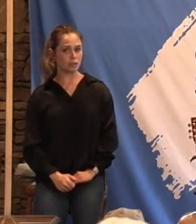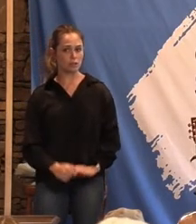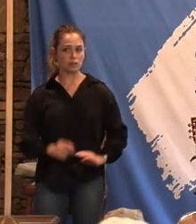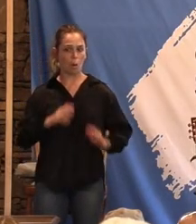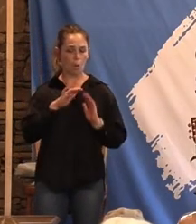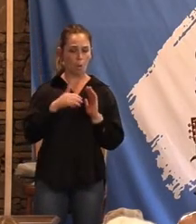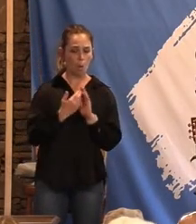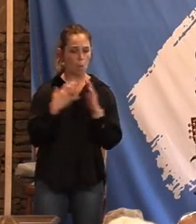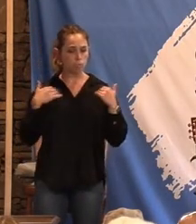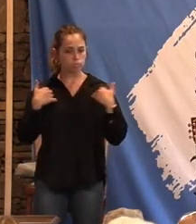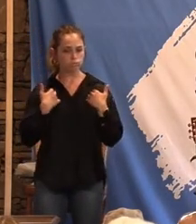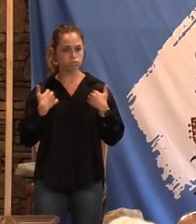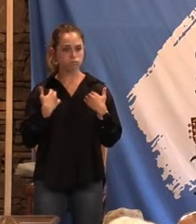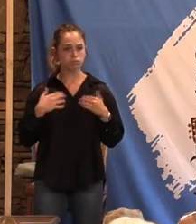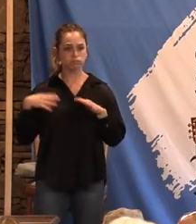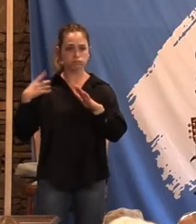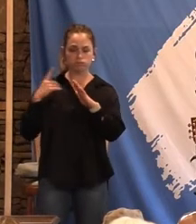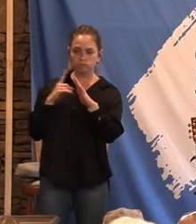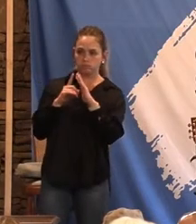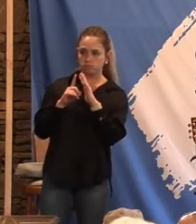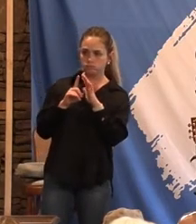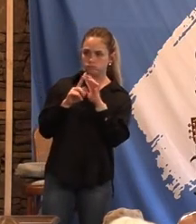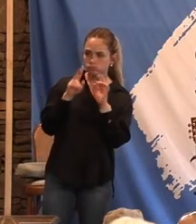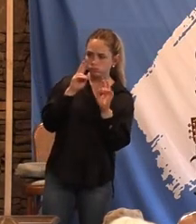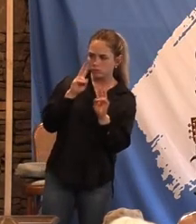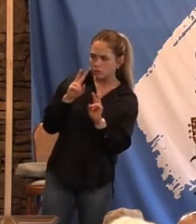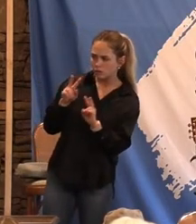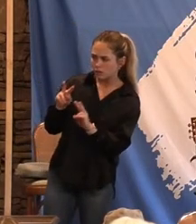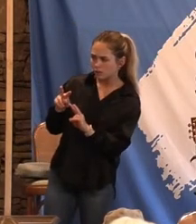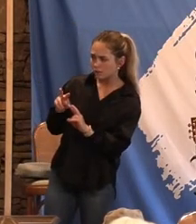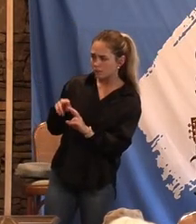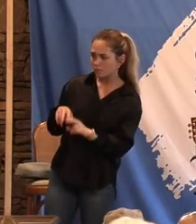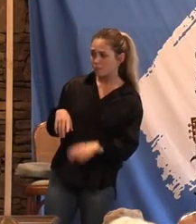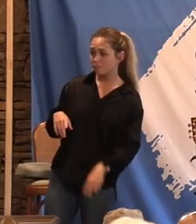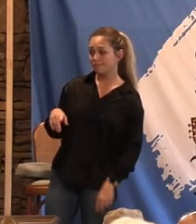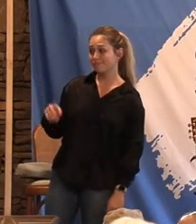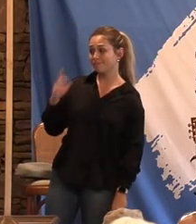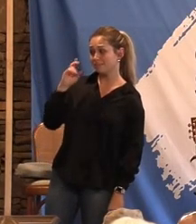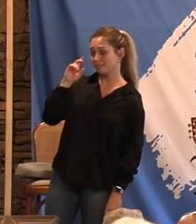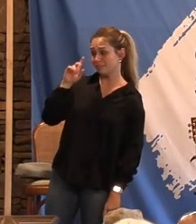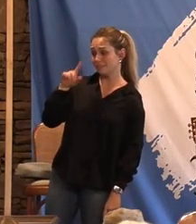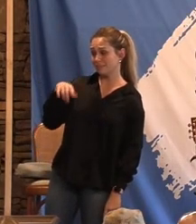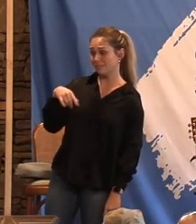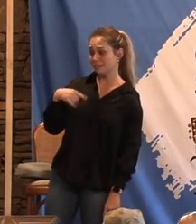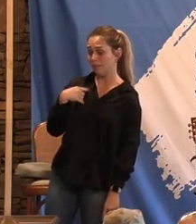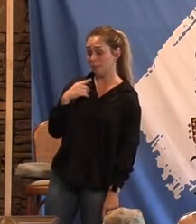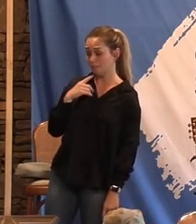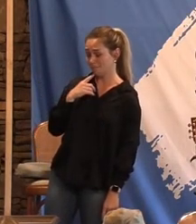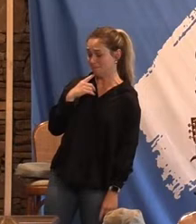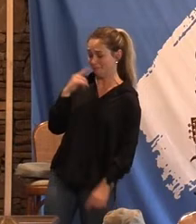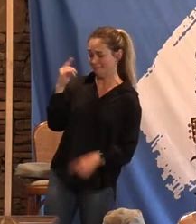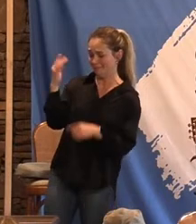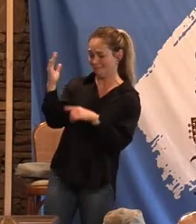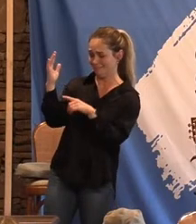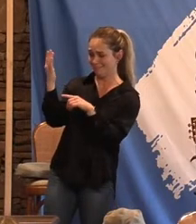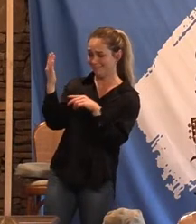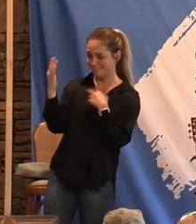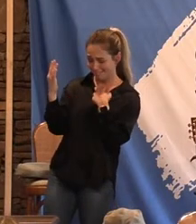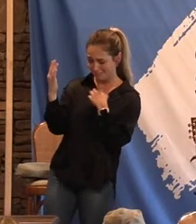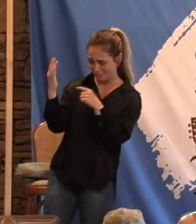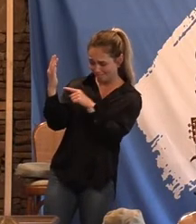came by. They looked at Tiger tied to that tree, and they thought, "You look a pickle tied to that tree, Mr.